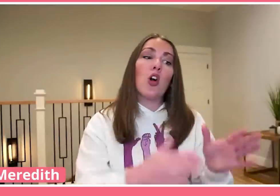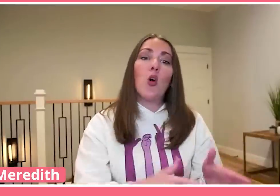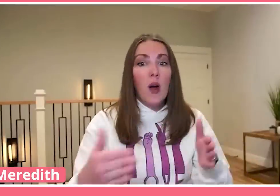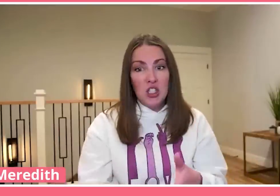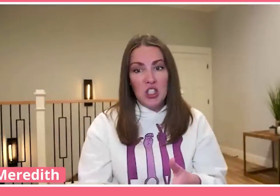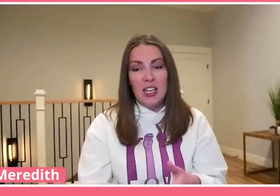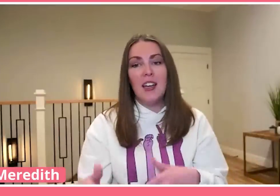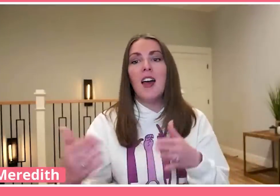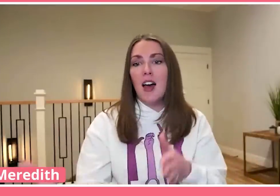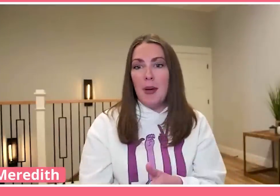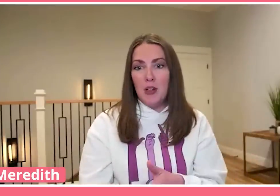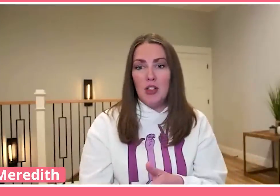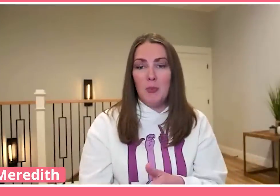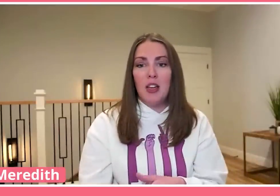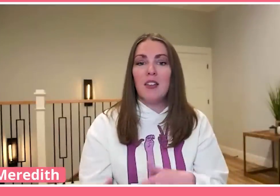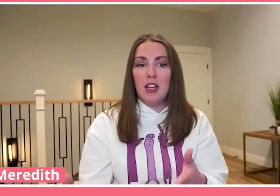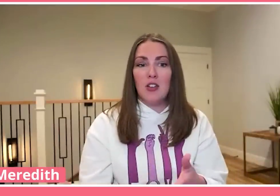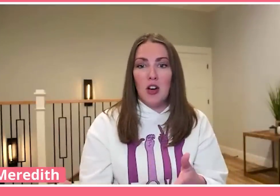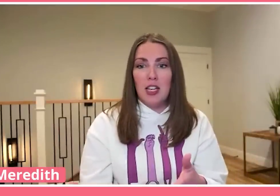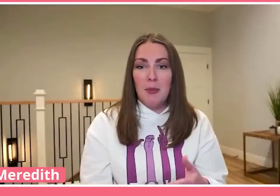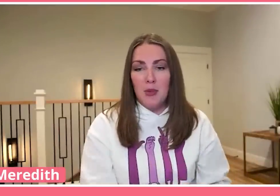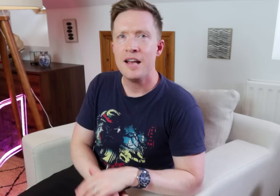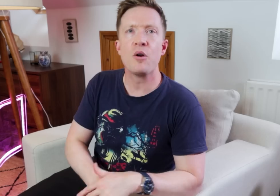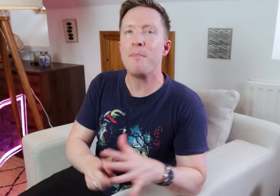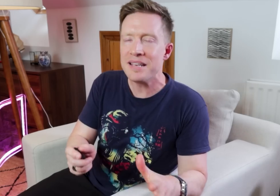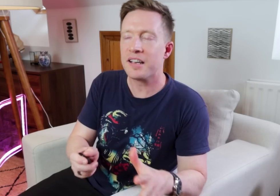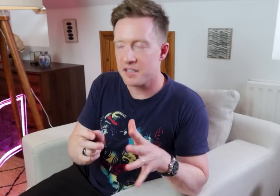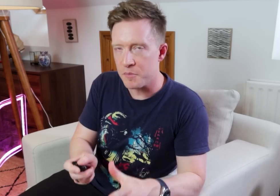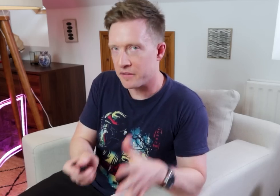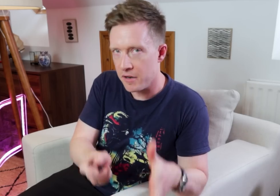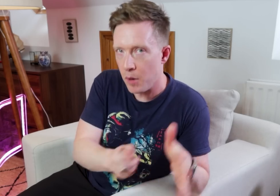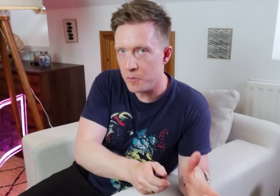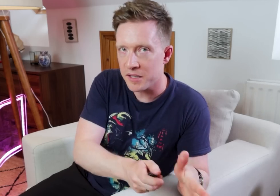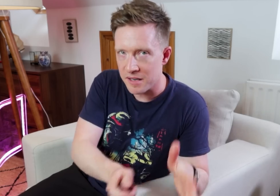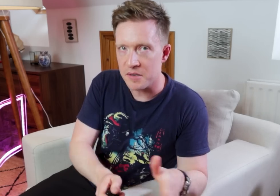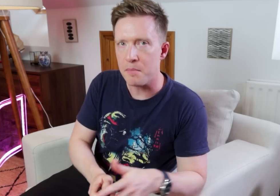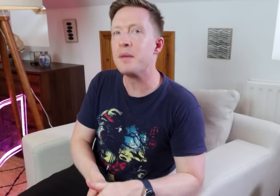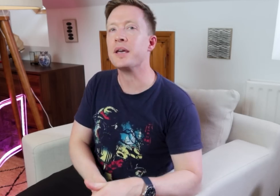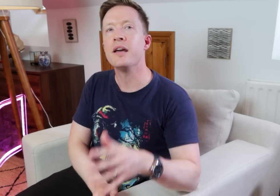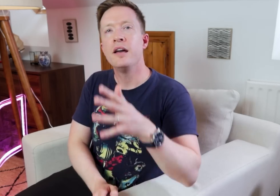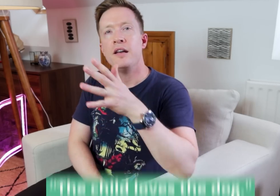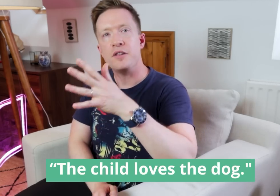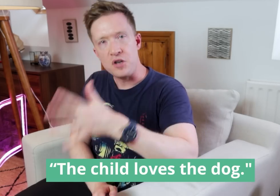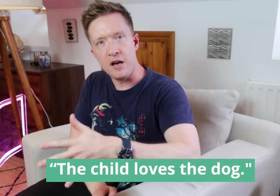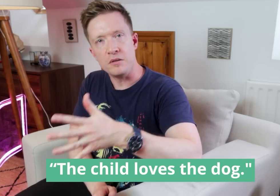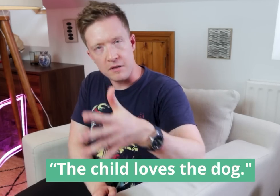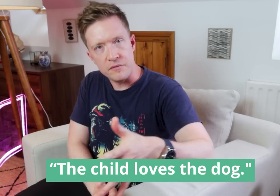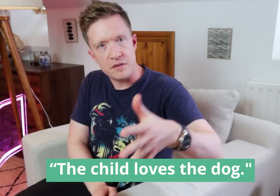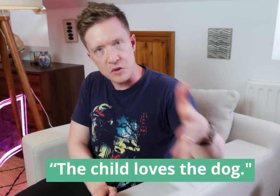questioning about the topic that you're talking about. So a basic subject verb object sentence might be the child loves the